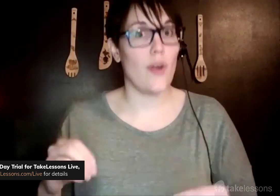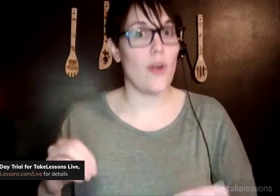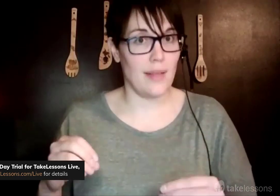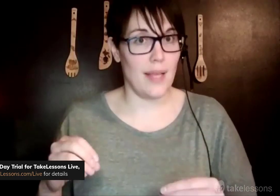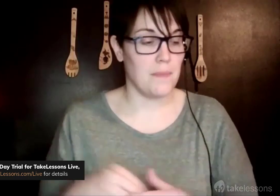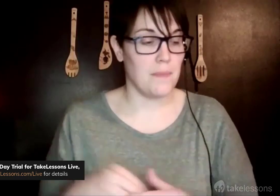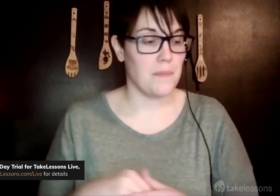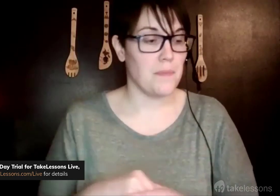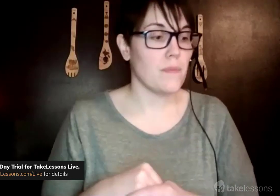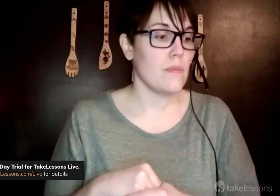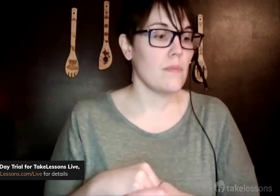correctly.